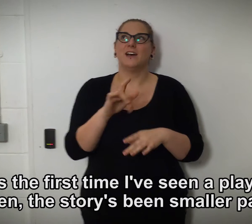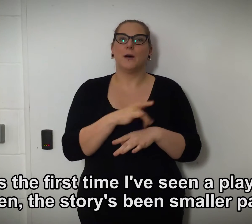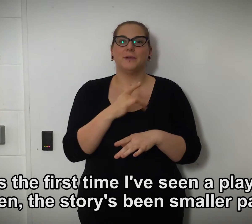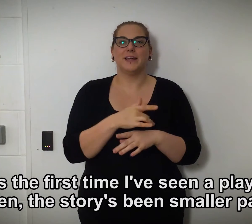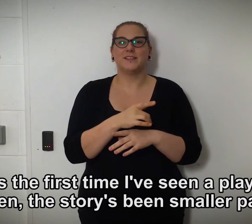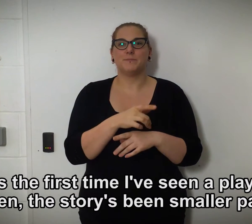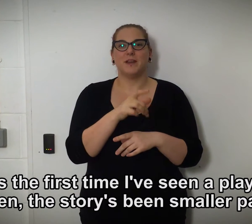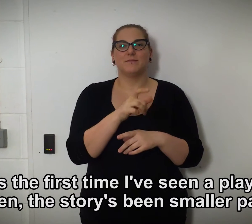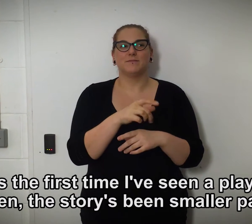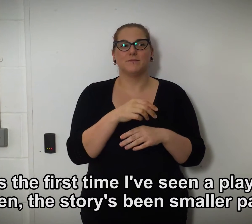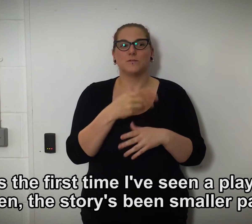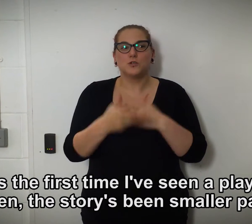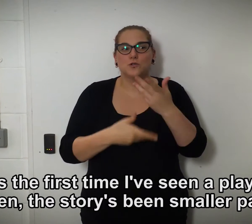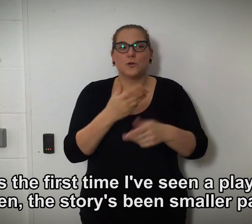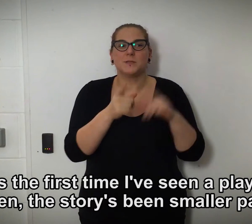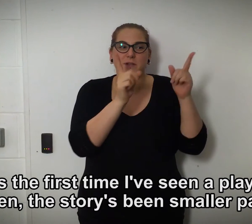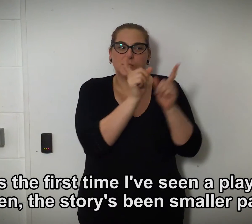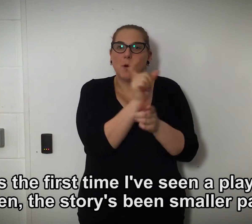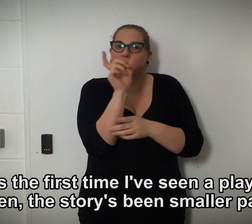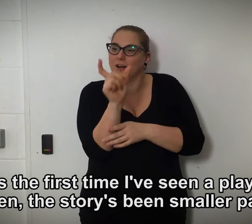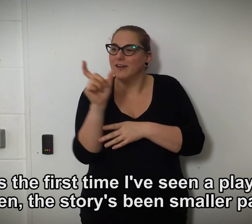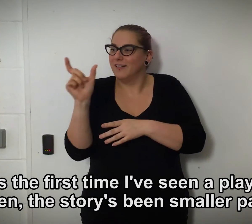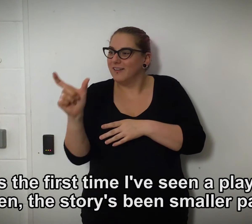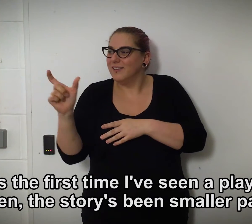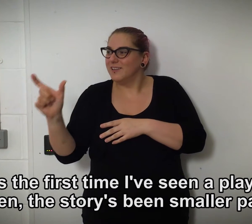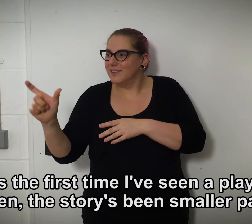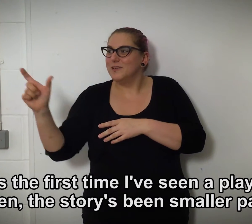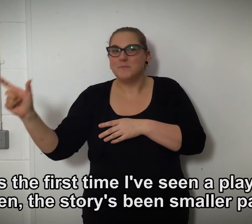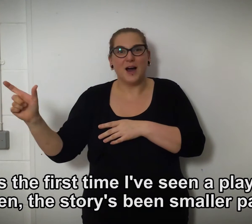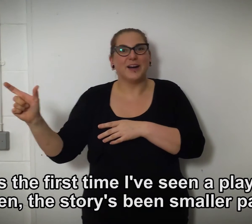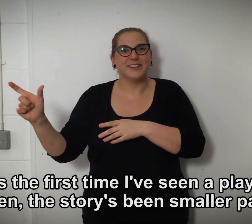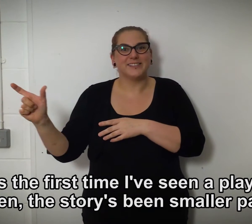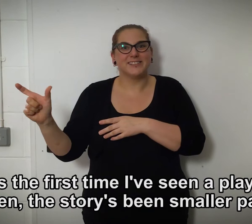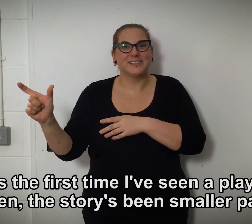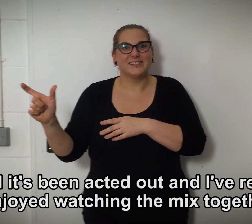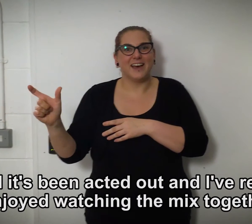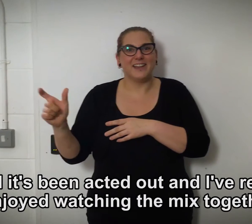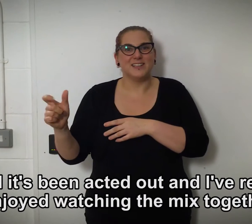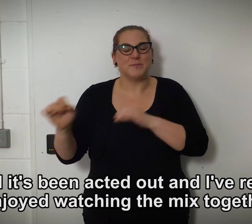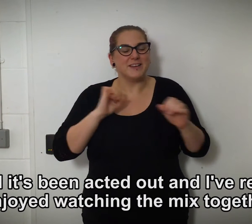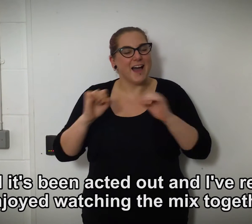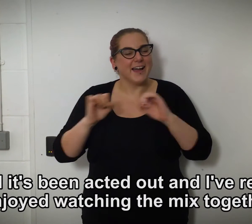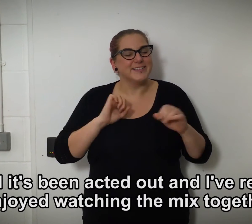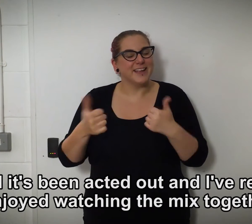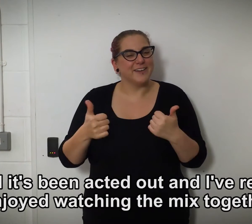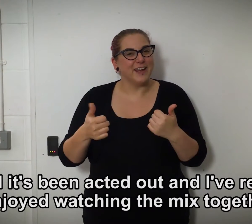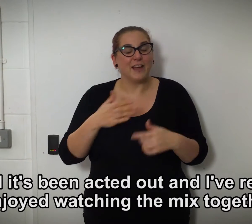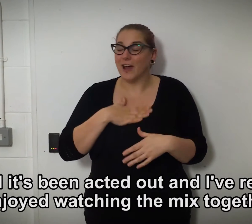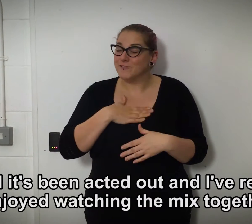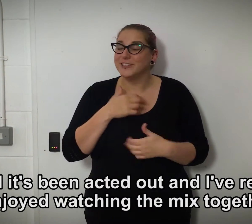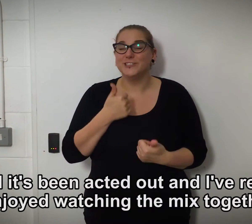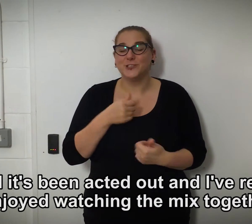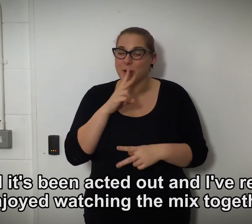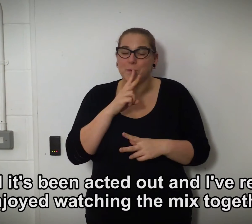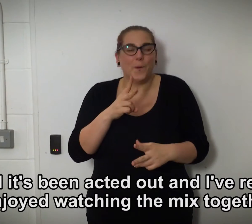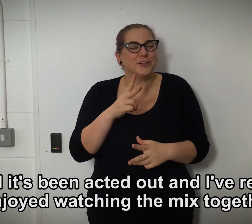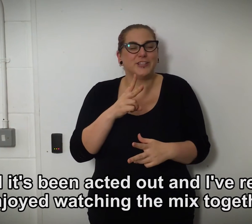a play the story's been smaller parts and it's been acted out, and I've really enjoyed